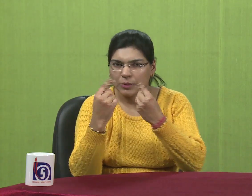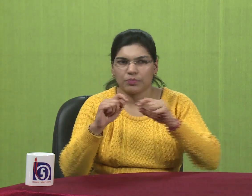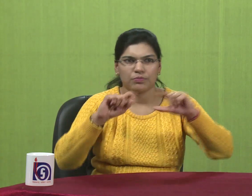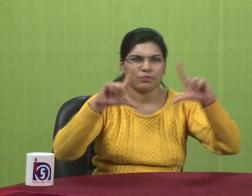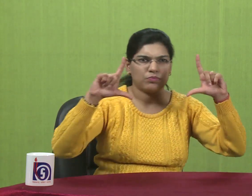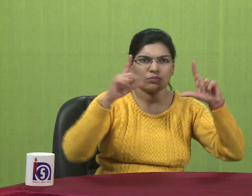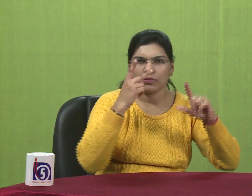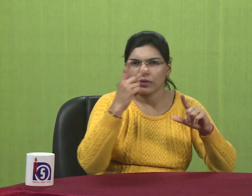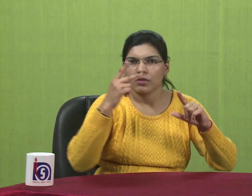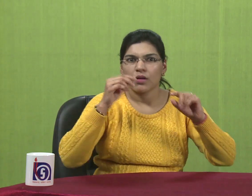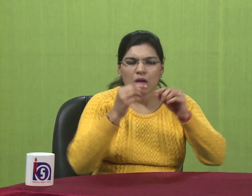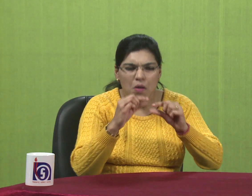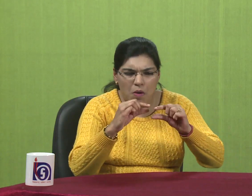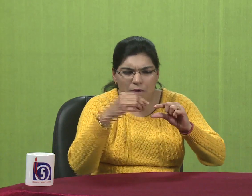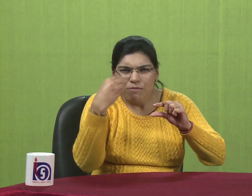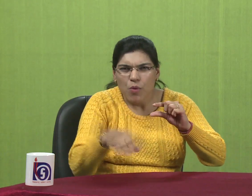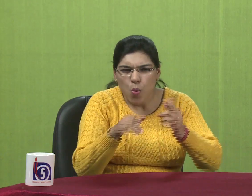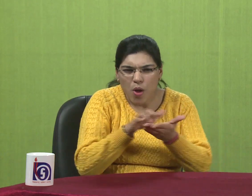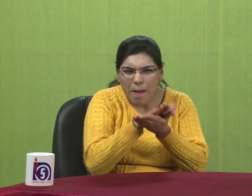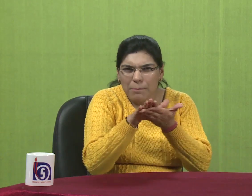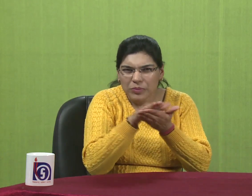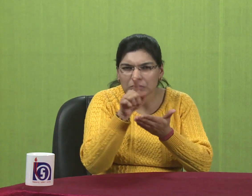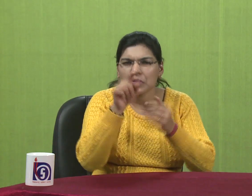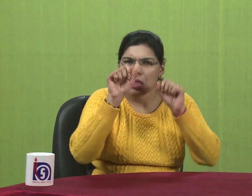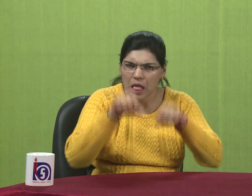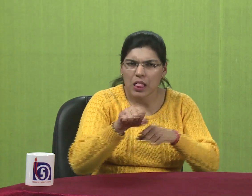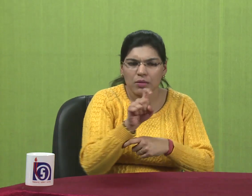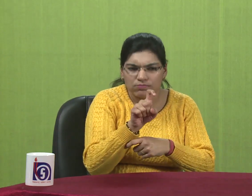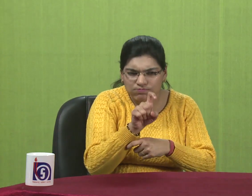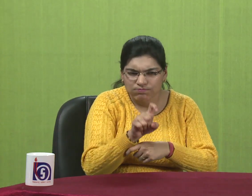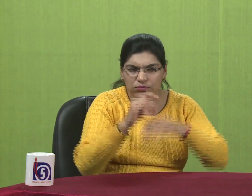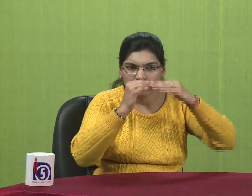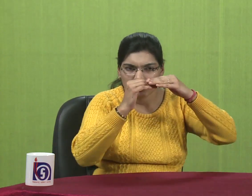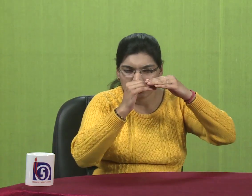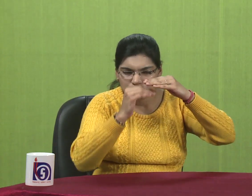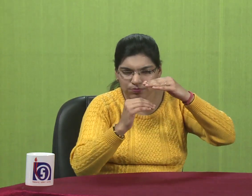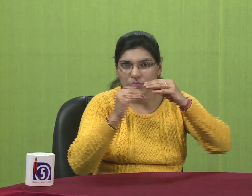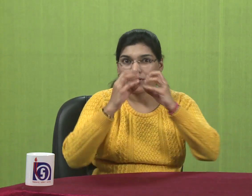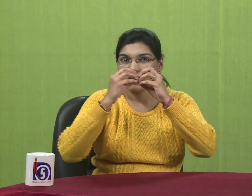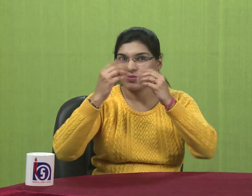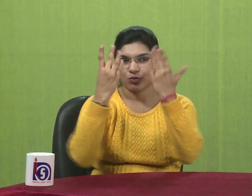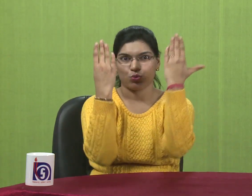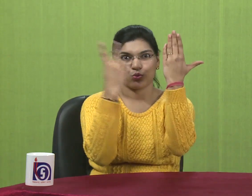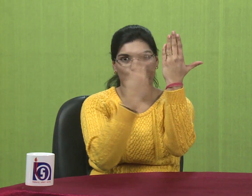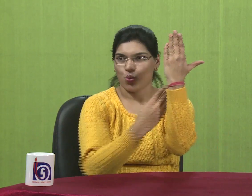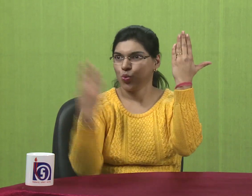Page margins are the different ratios and margins available on the sides of the page, which is